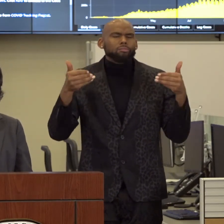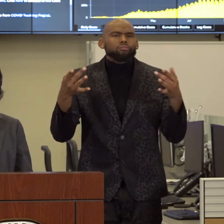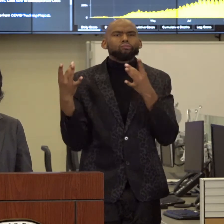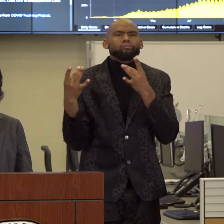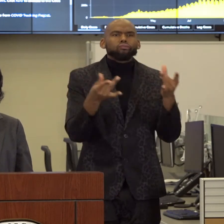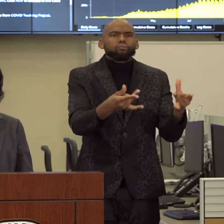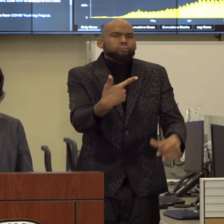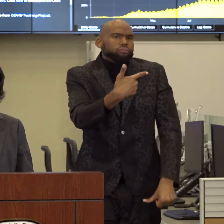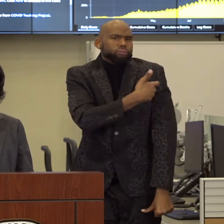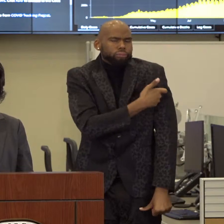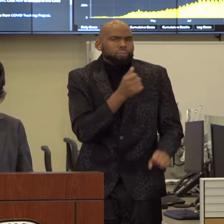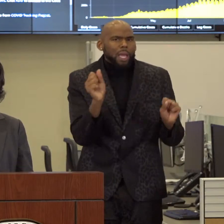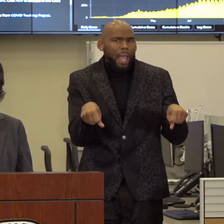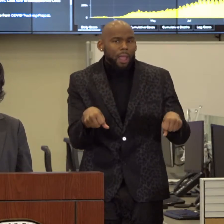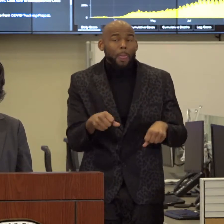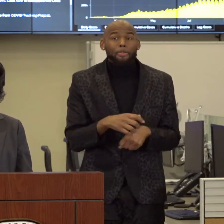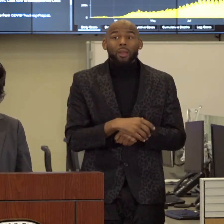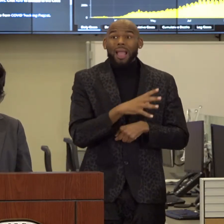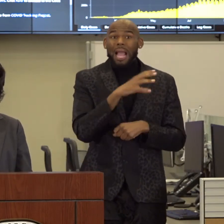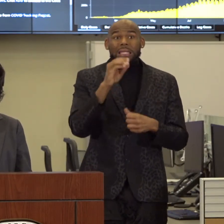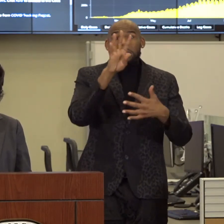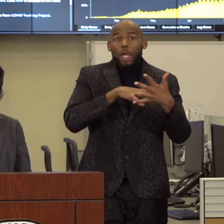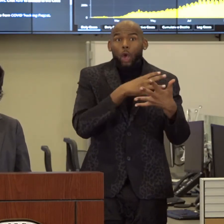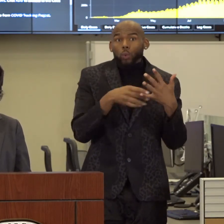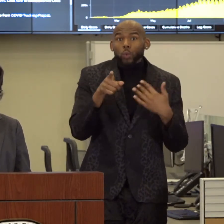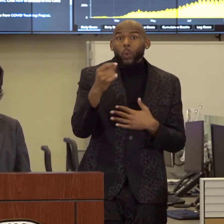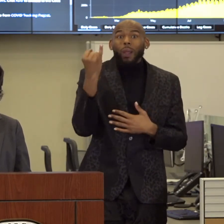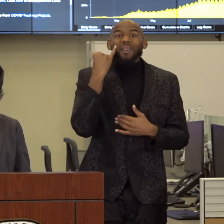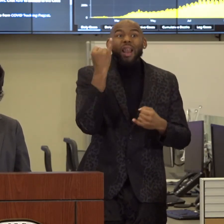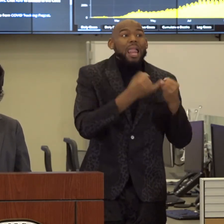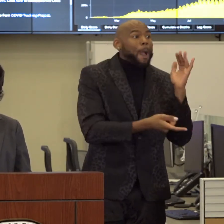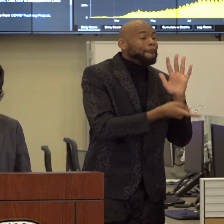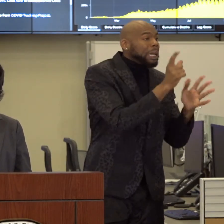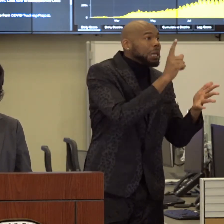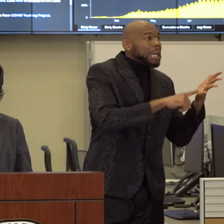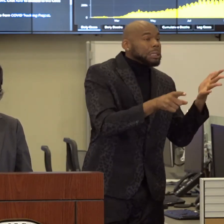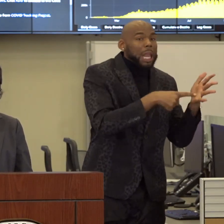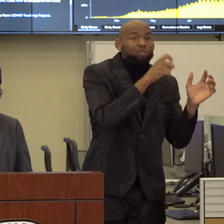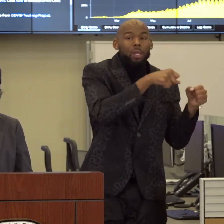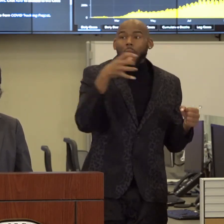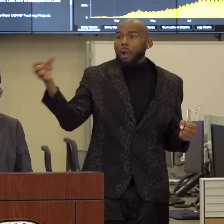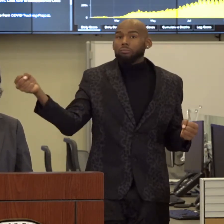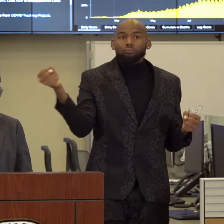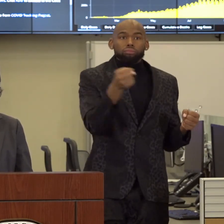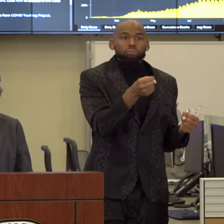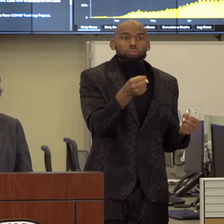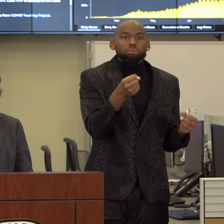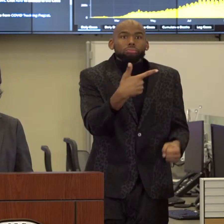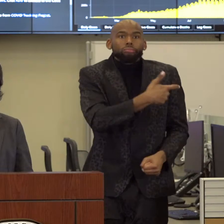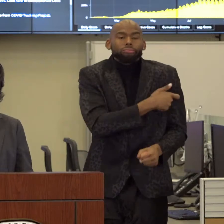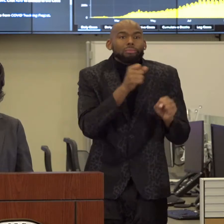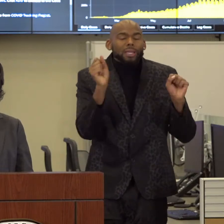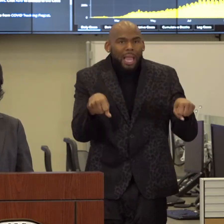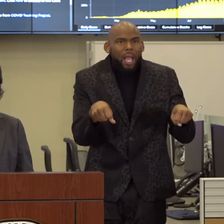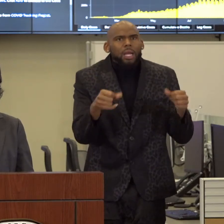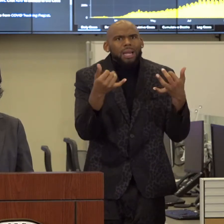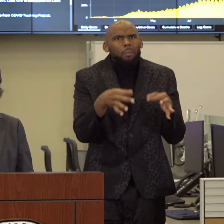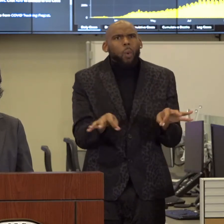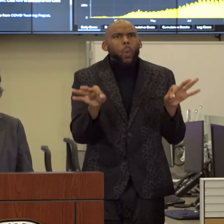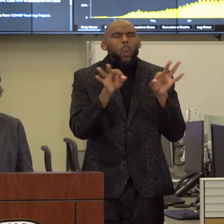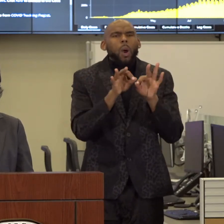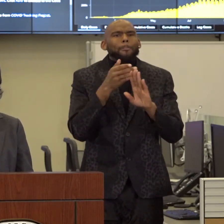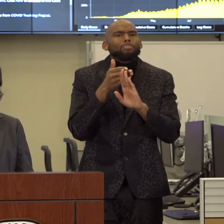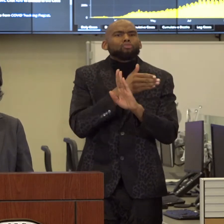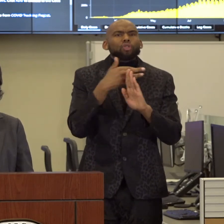an appointment and to possibly schedule you if we have last-minute cancellations. So it still is important for you to go ahead and